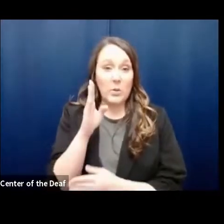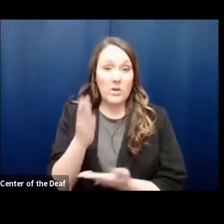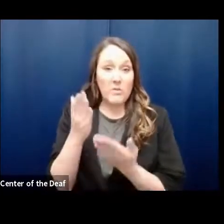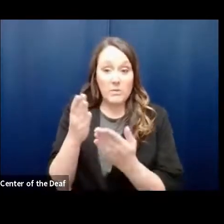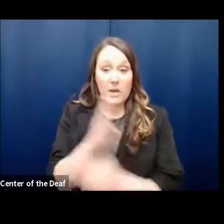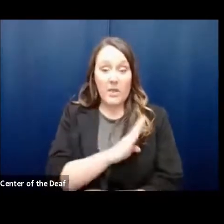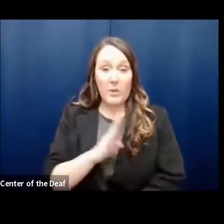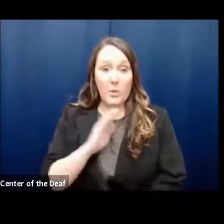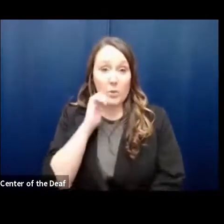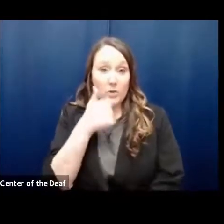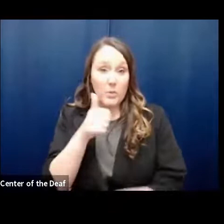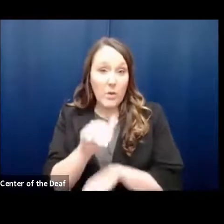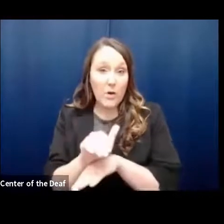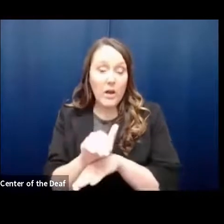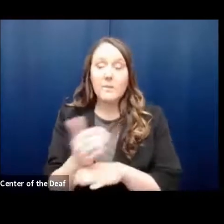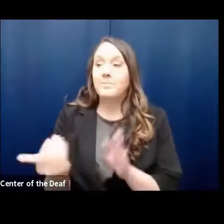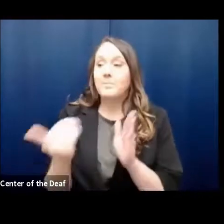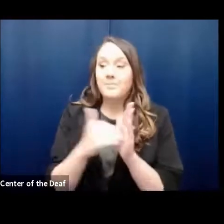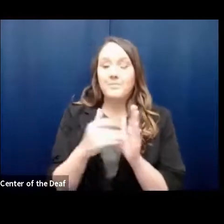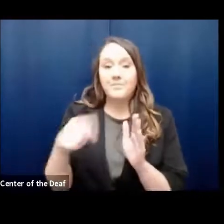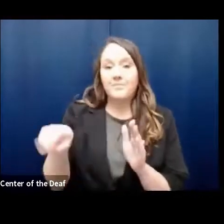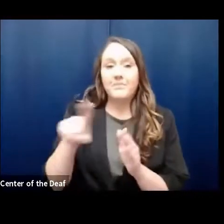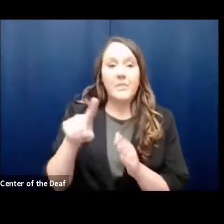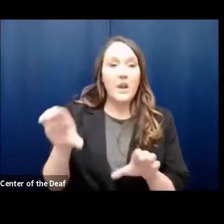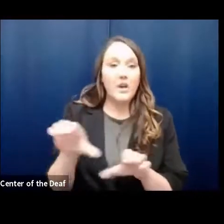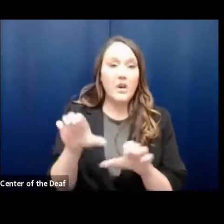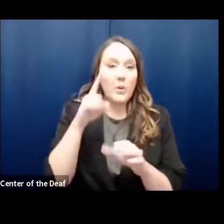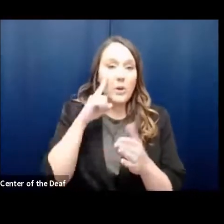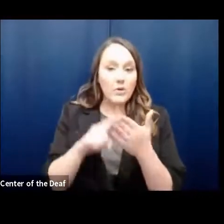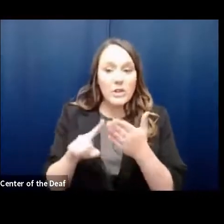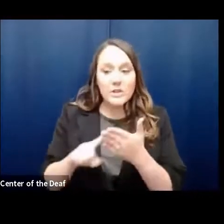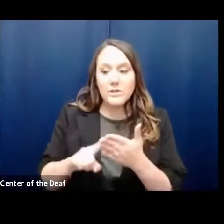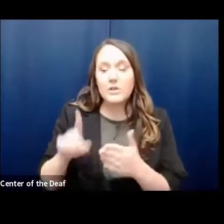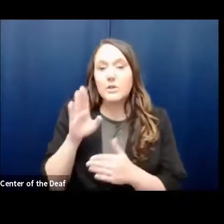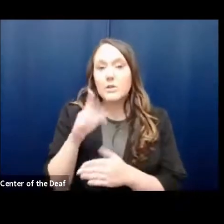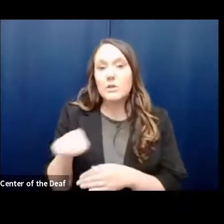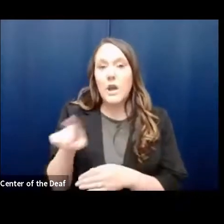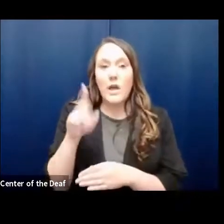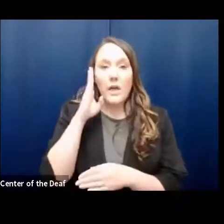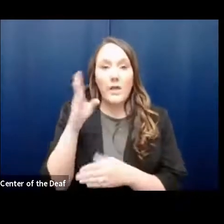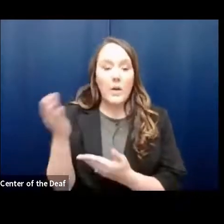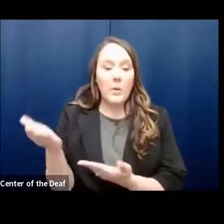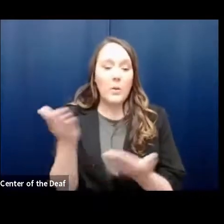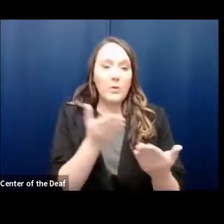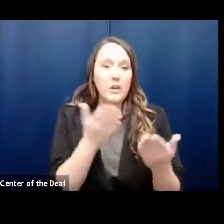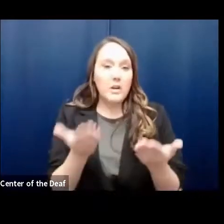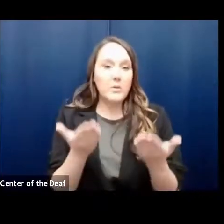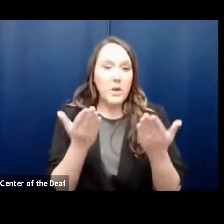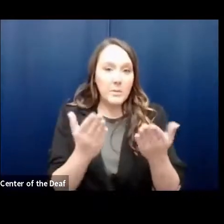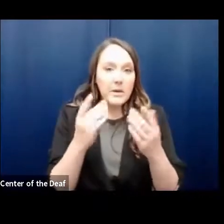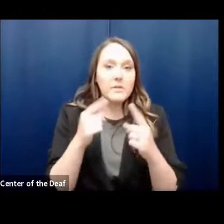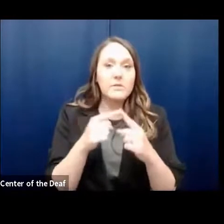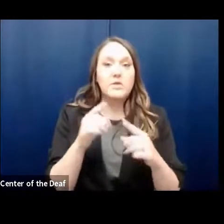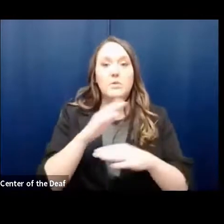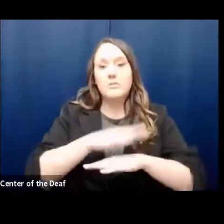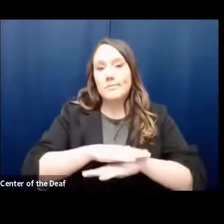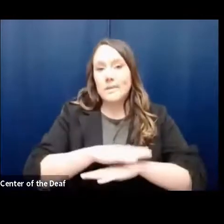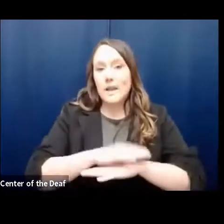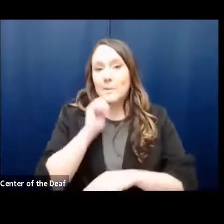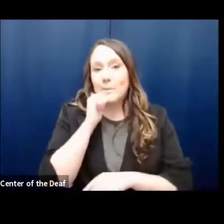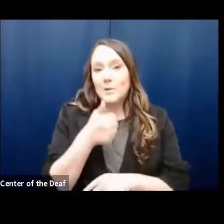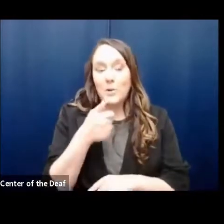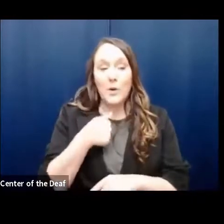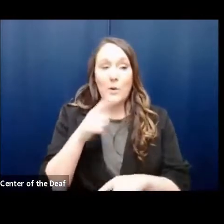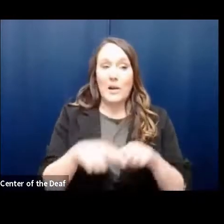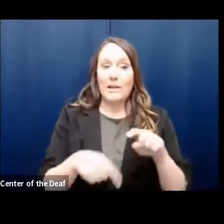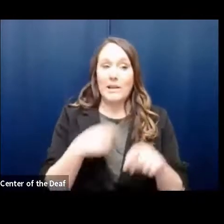Again, they're all going to bring their own, they're doing their research and going to bring all of their different recommendations and ideas to the table. And so I can't speak to